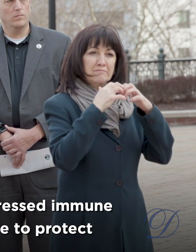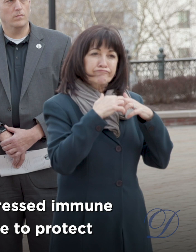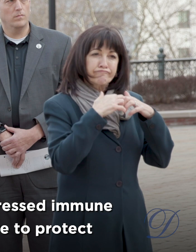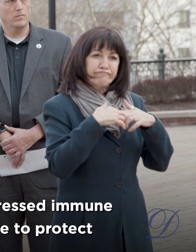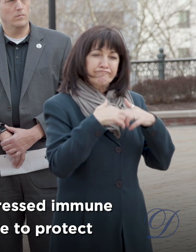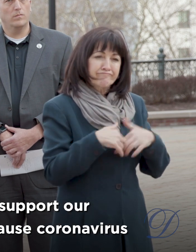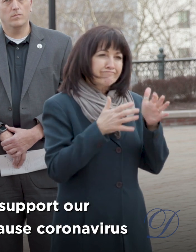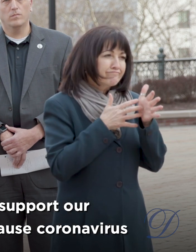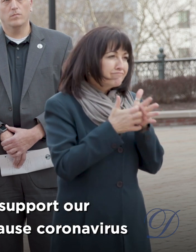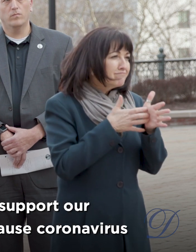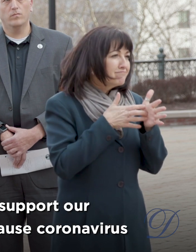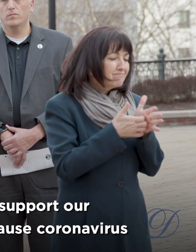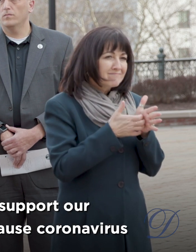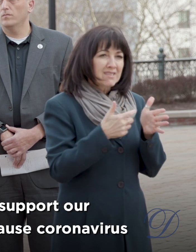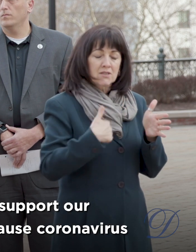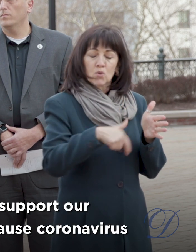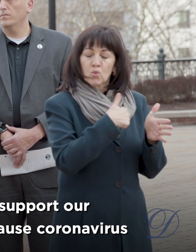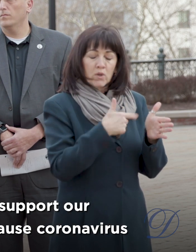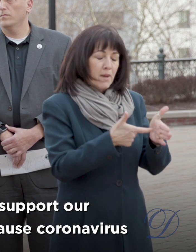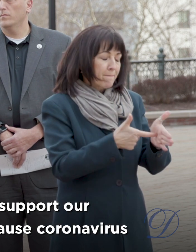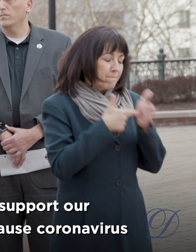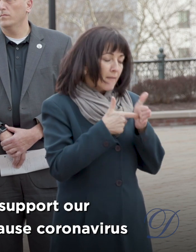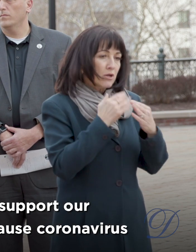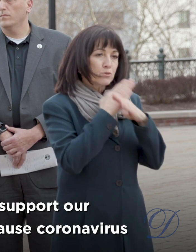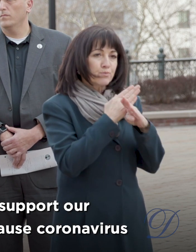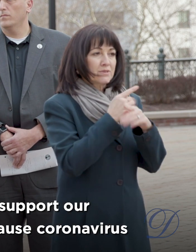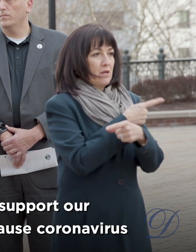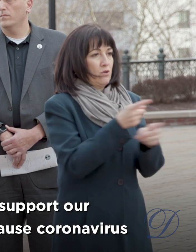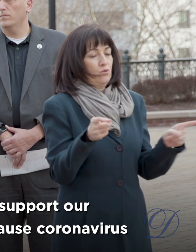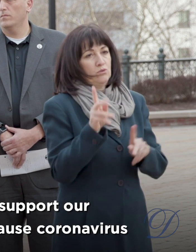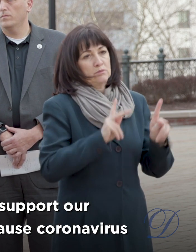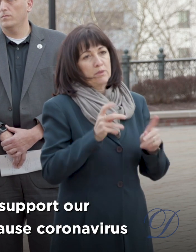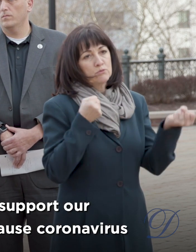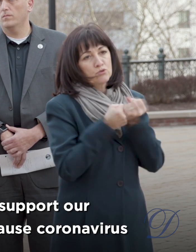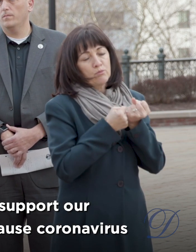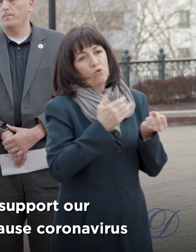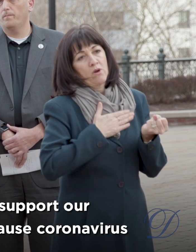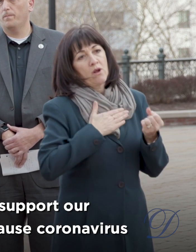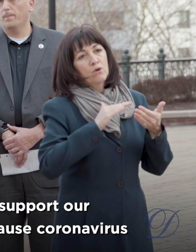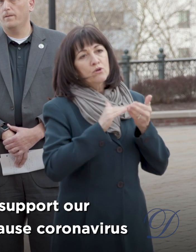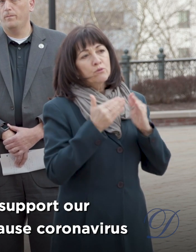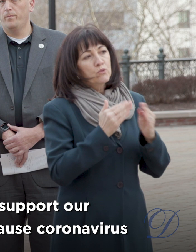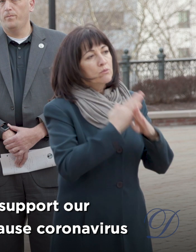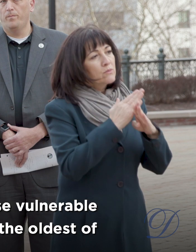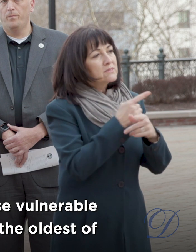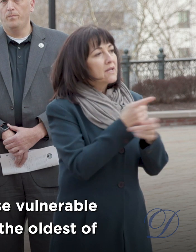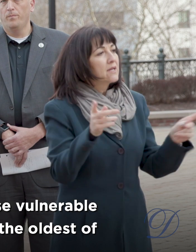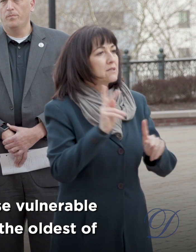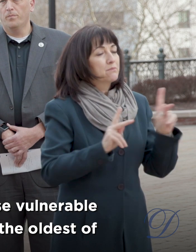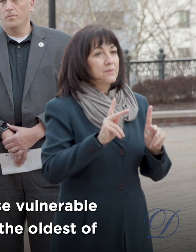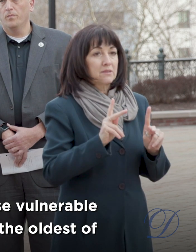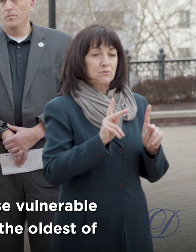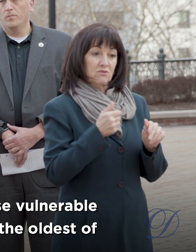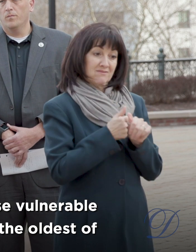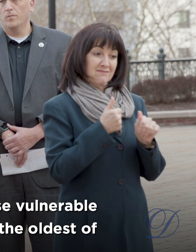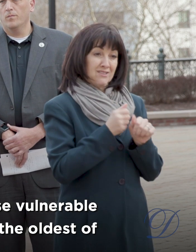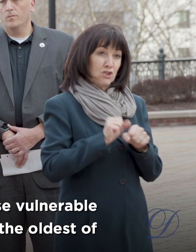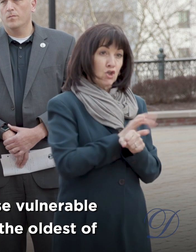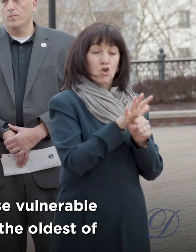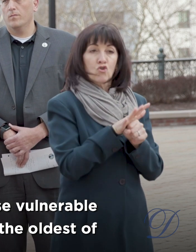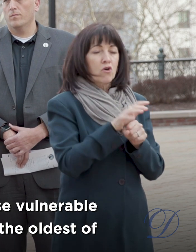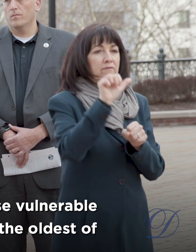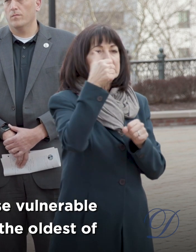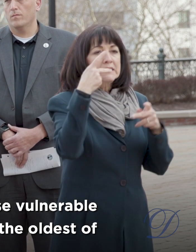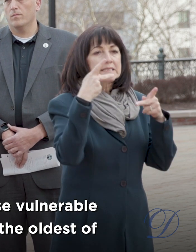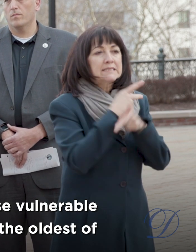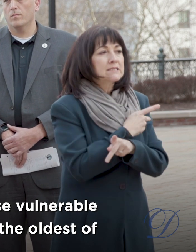and we have to protect them. We collectively have to support our communities and protect them, because coronavirus is 10 times